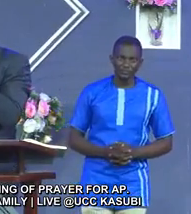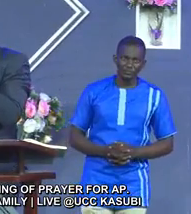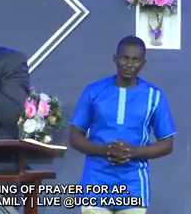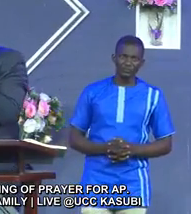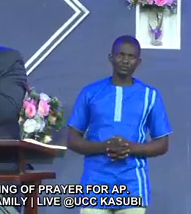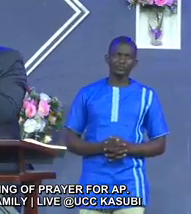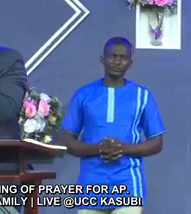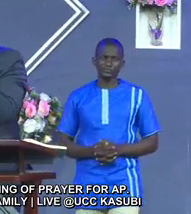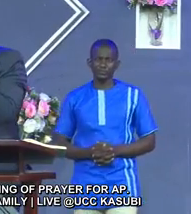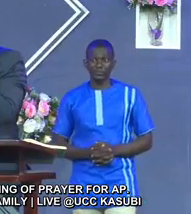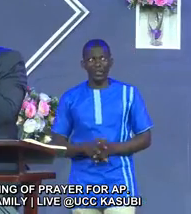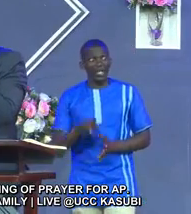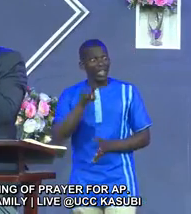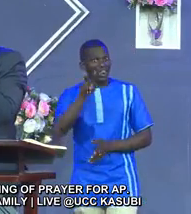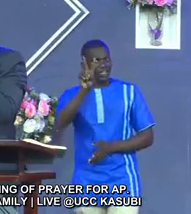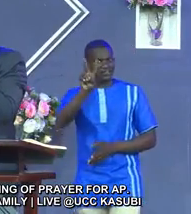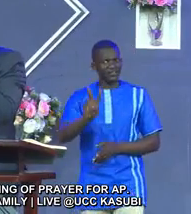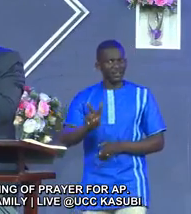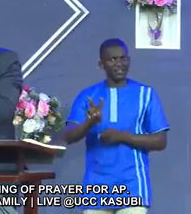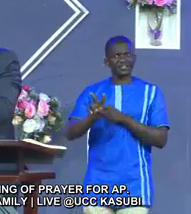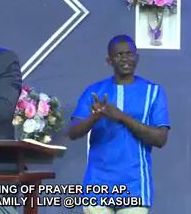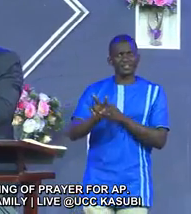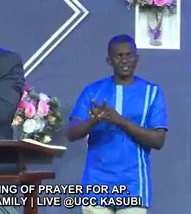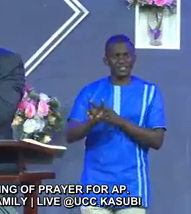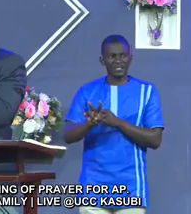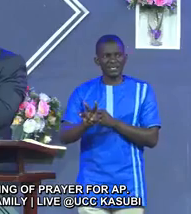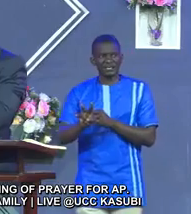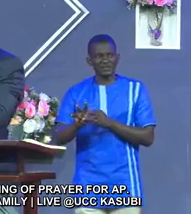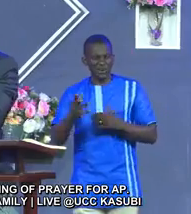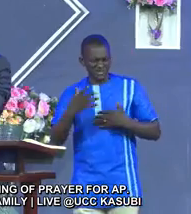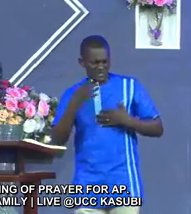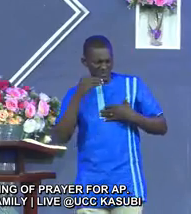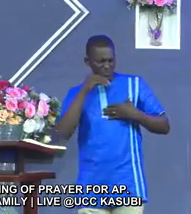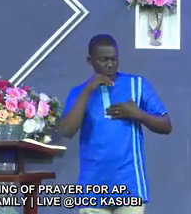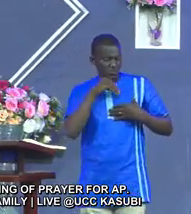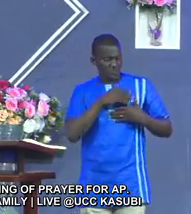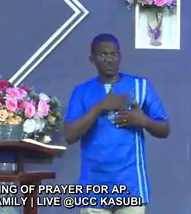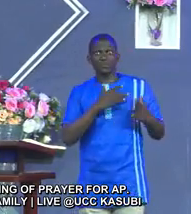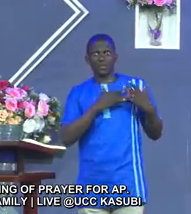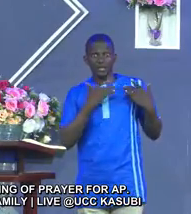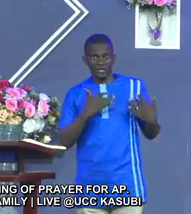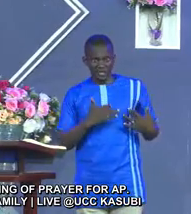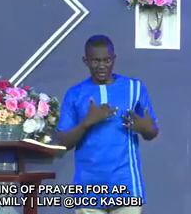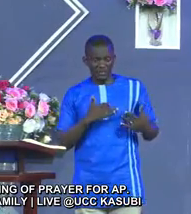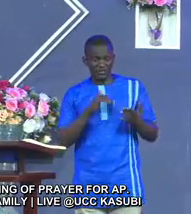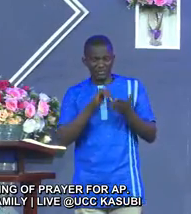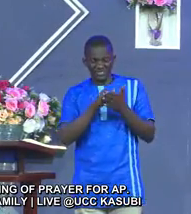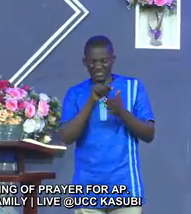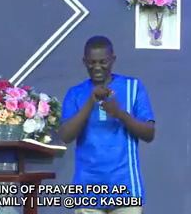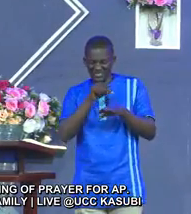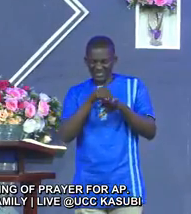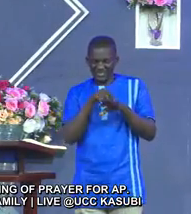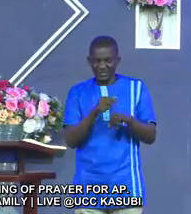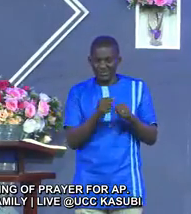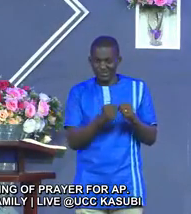It's a verse that was deposited in my heart during that time of struggle.